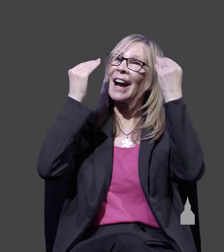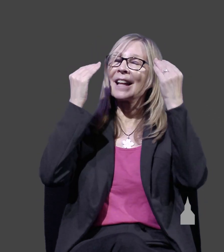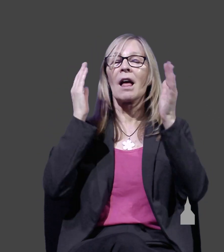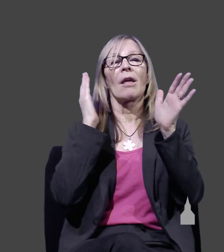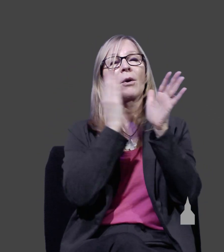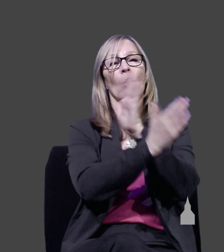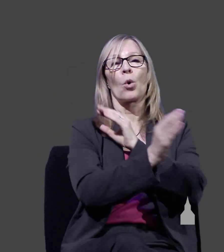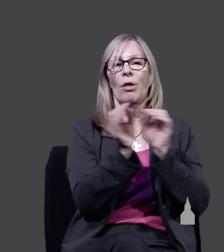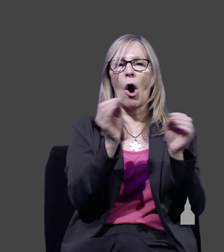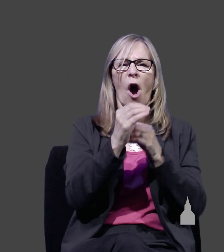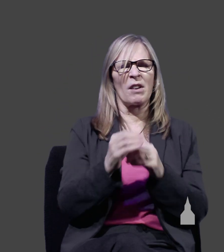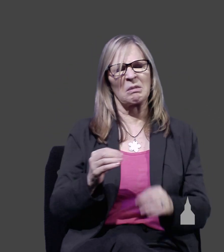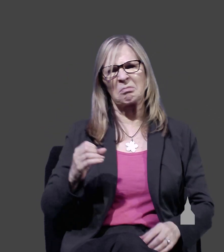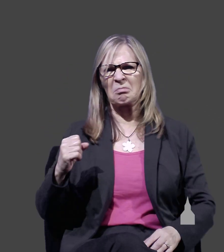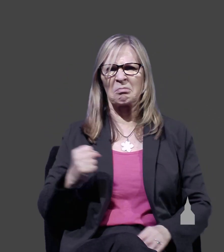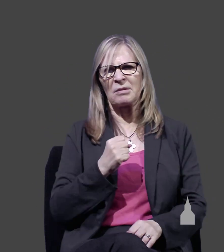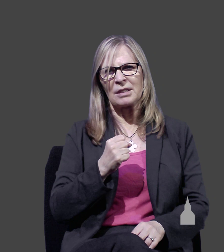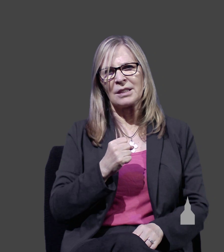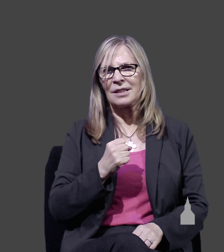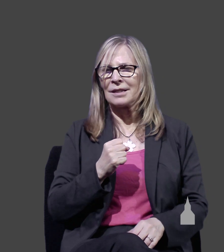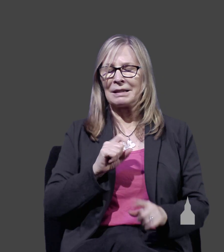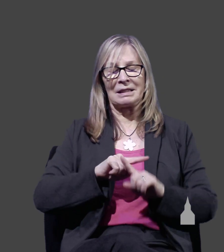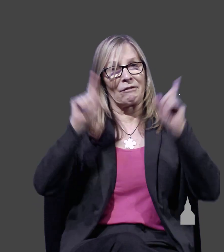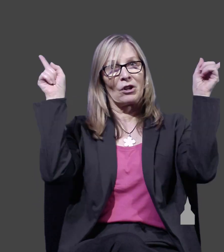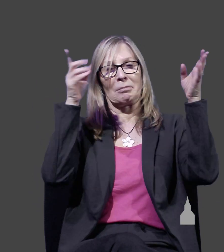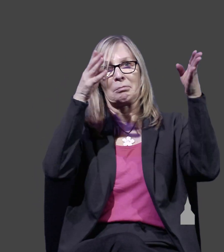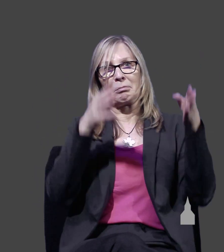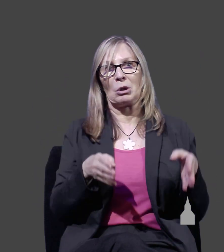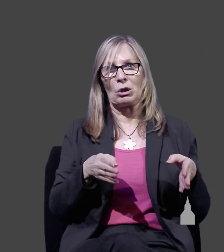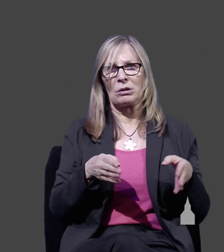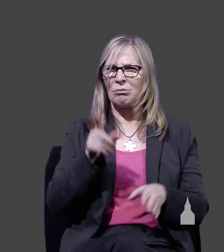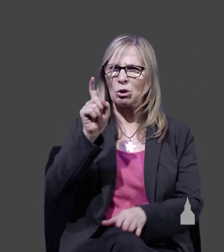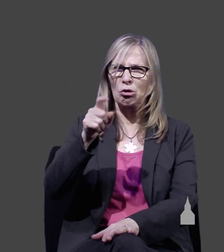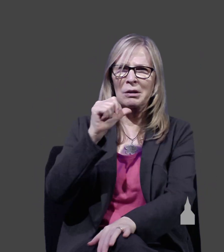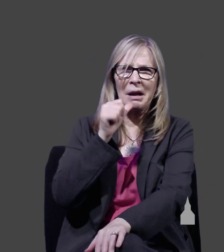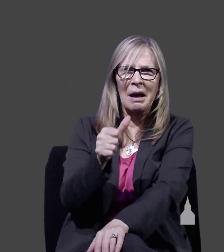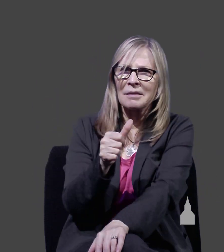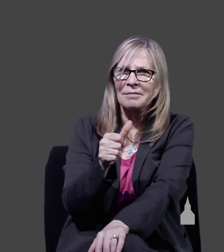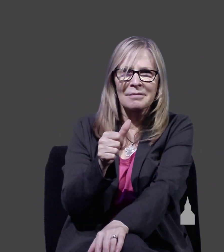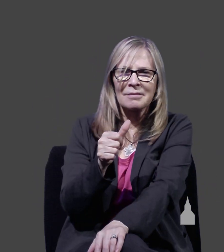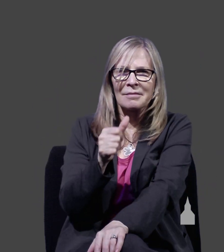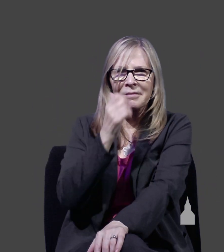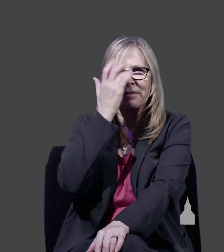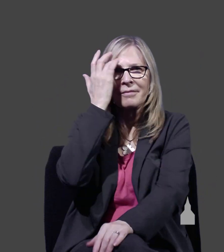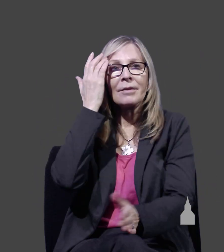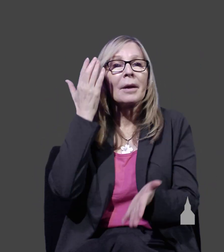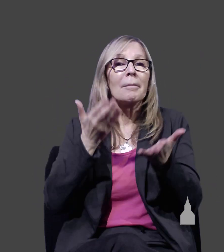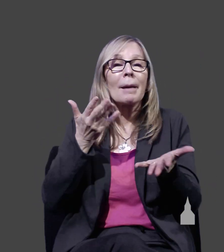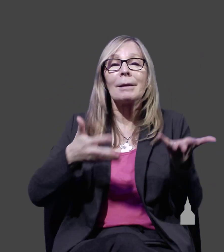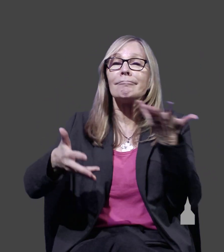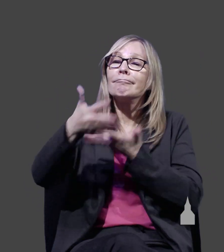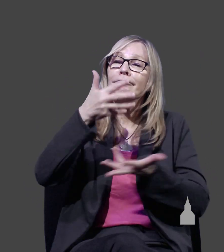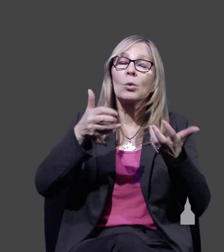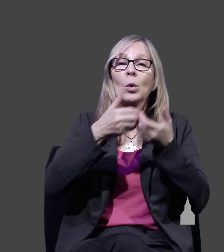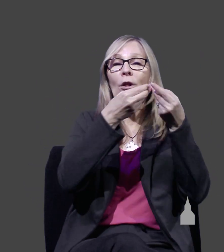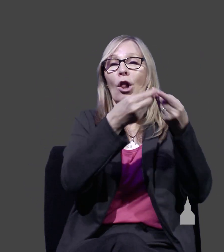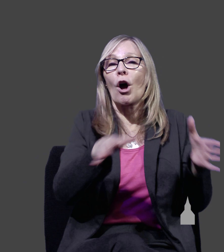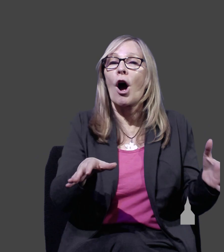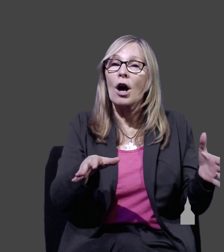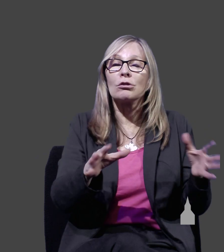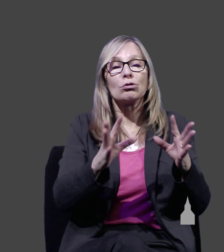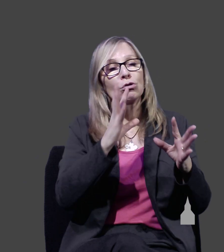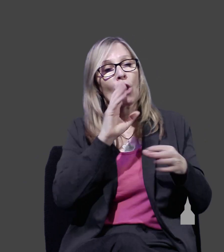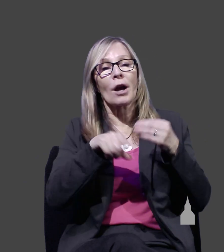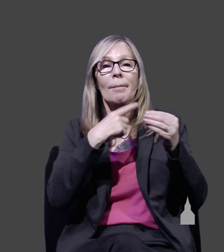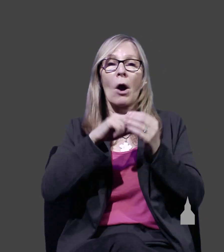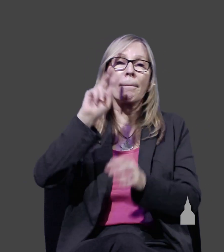office and things happen. And suddenly we're a different person. That shouldn't be. Or perhaps we're interacting with the lost and we're